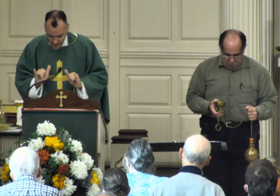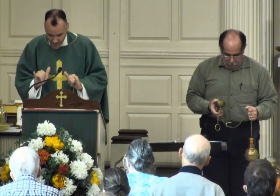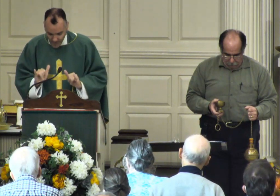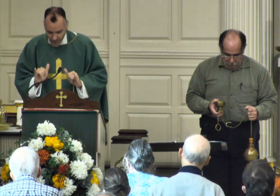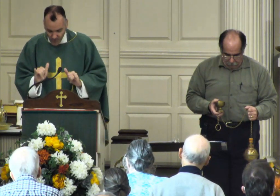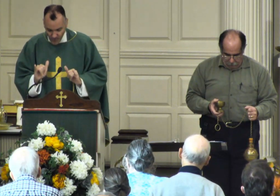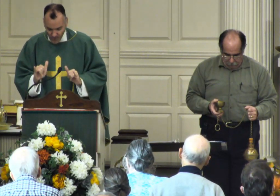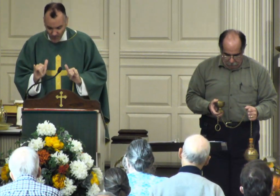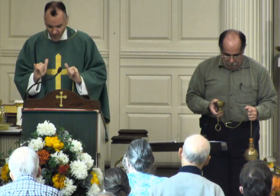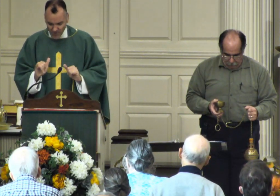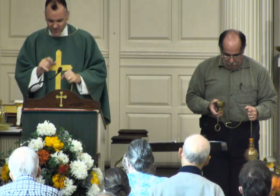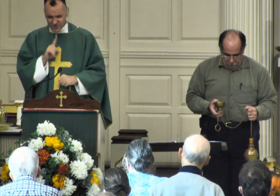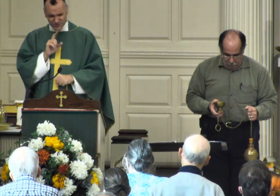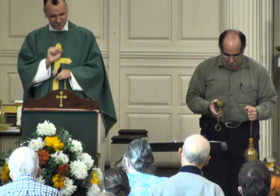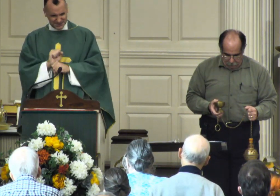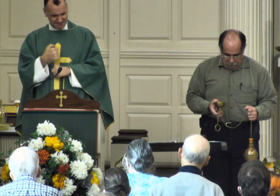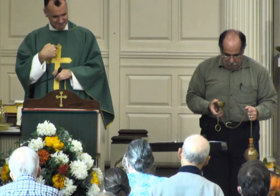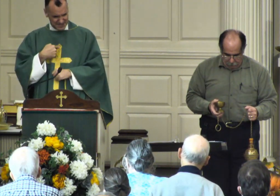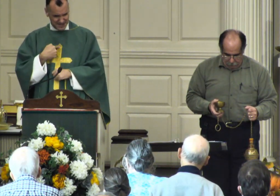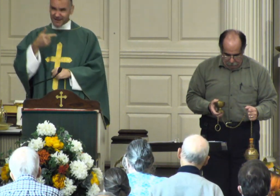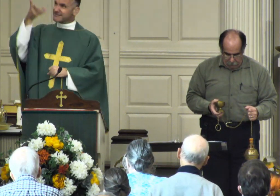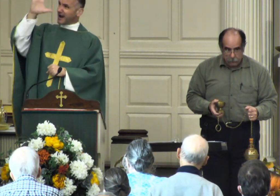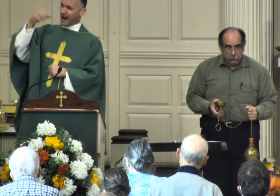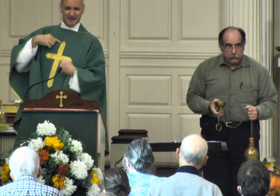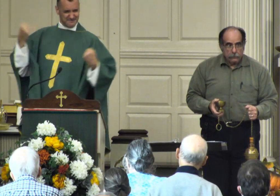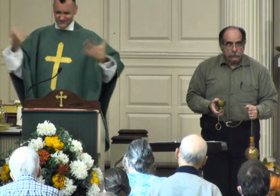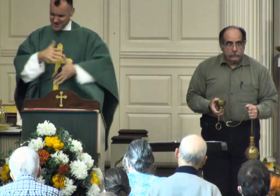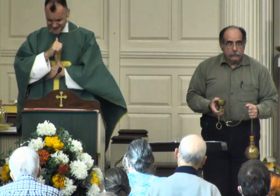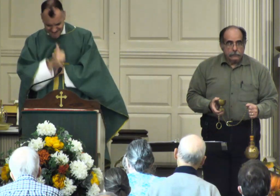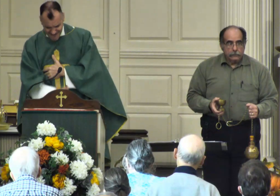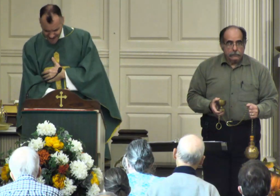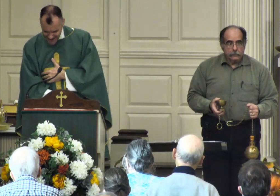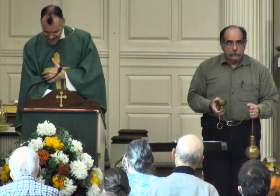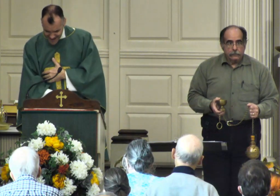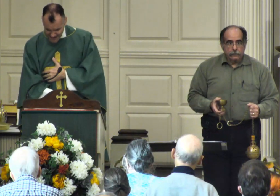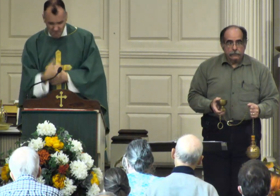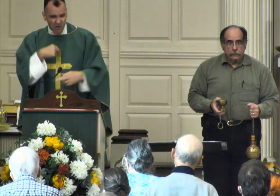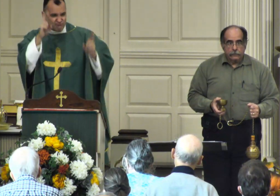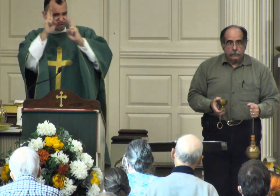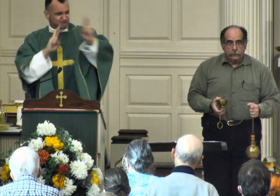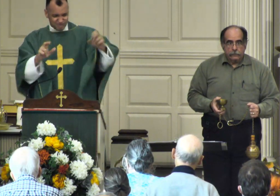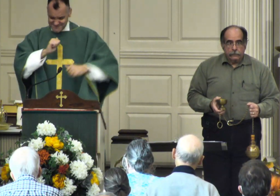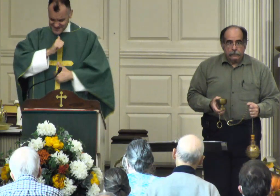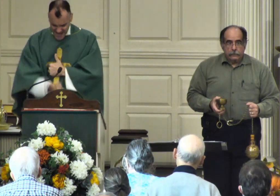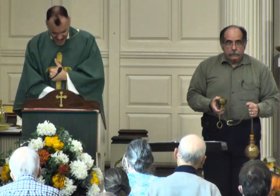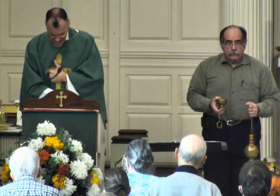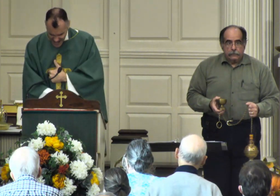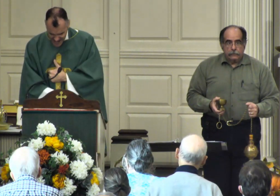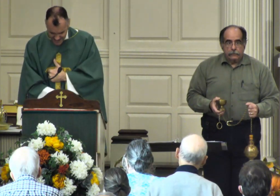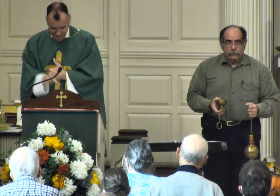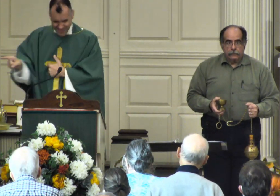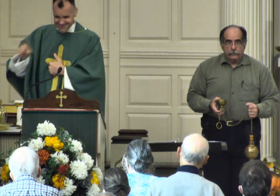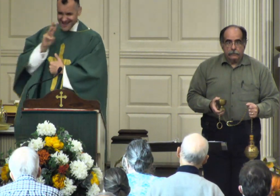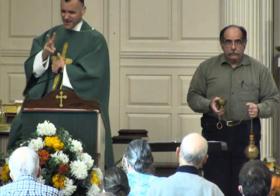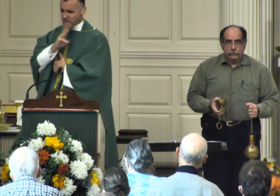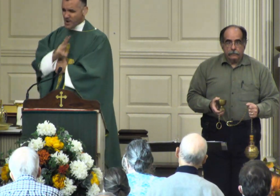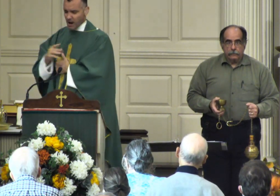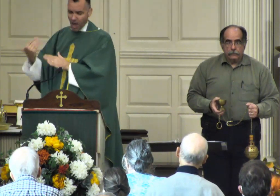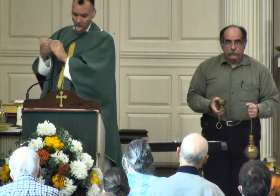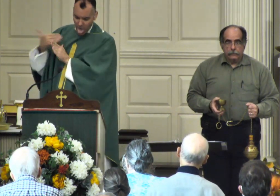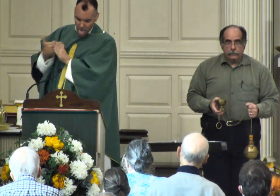nor respect any human being, because this widow keeps bothering me, I shall deliver a just decision for